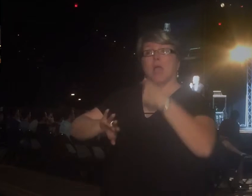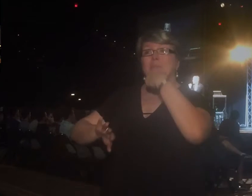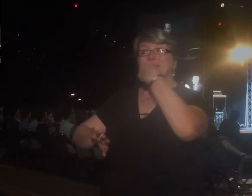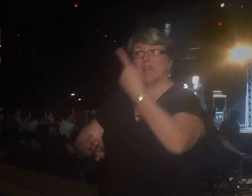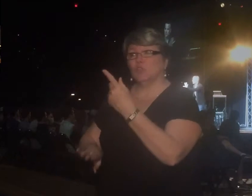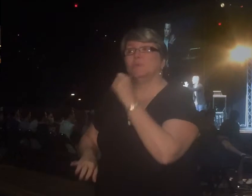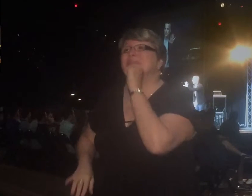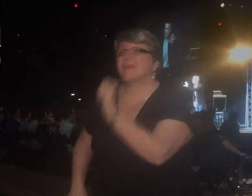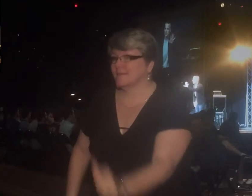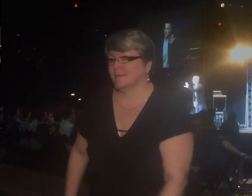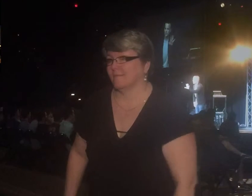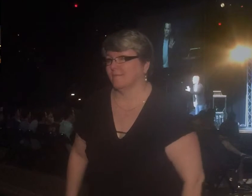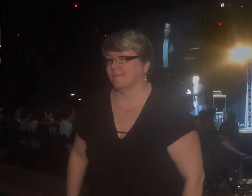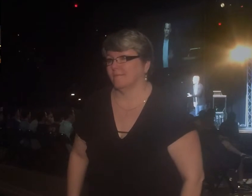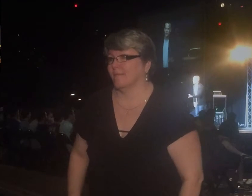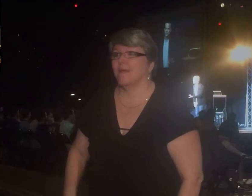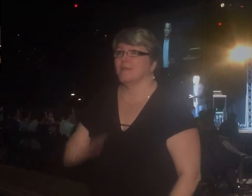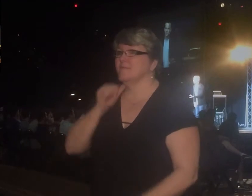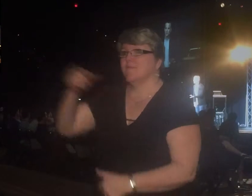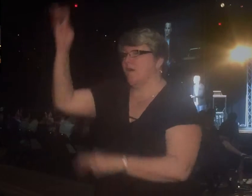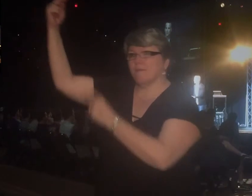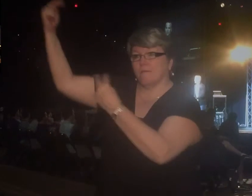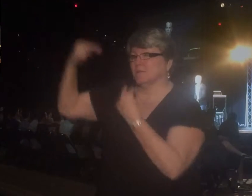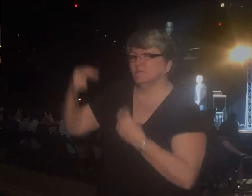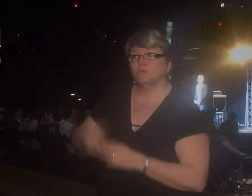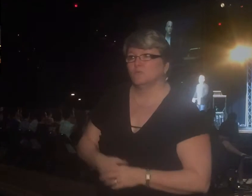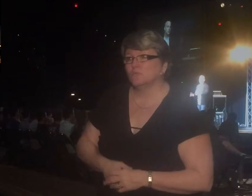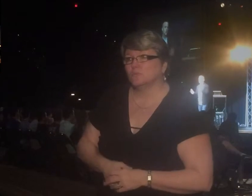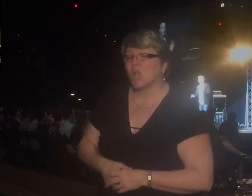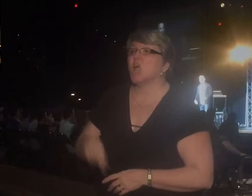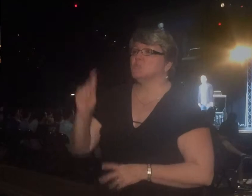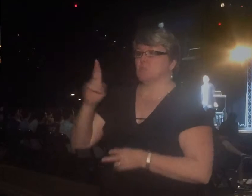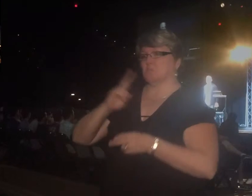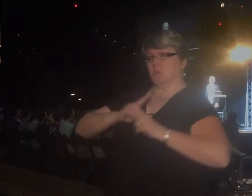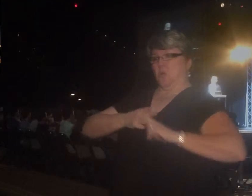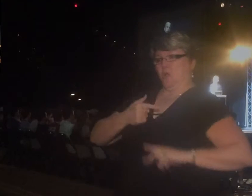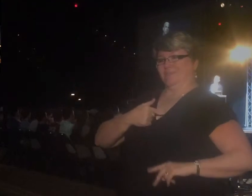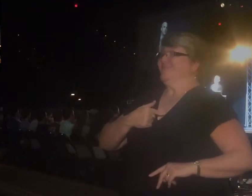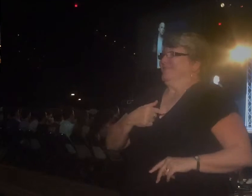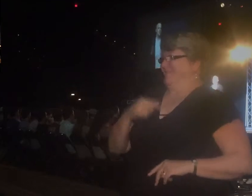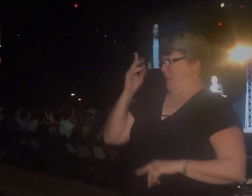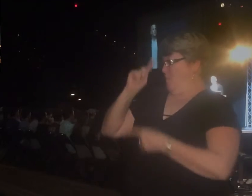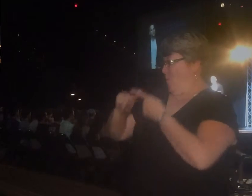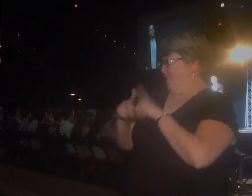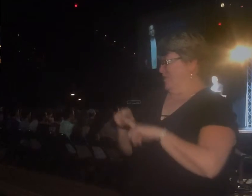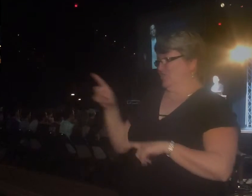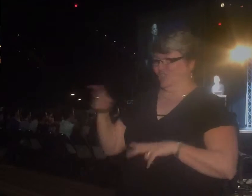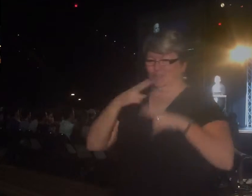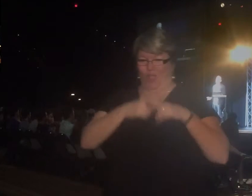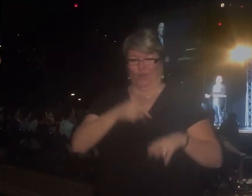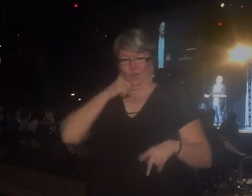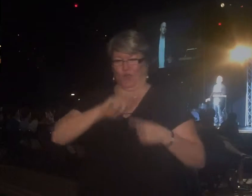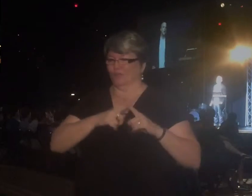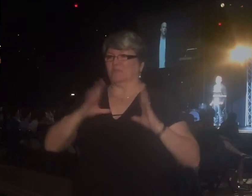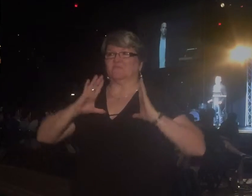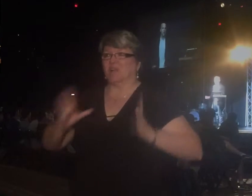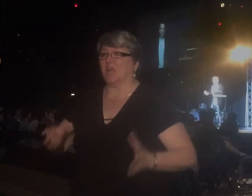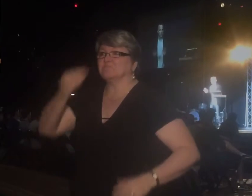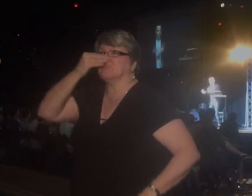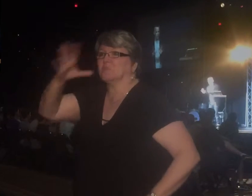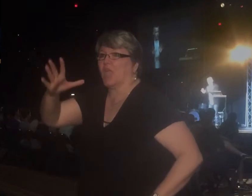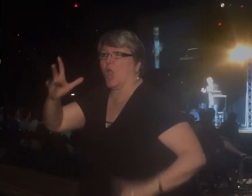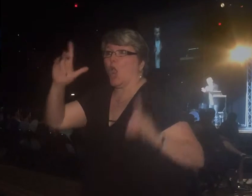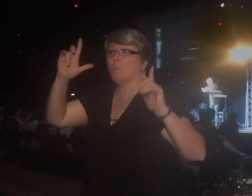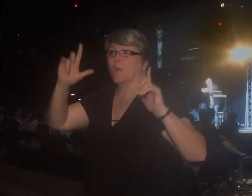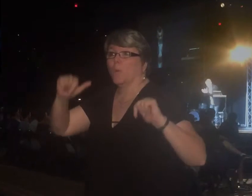privileges. And I'm telling you, it doesn't. Not under God. So you can call yourself her boyfriend, she can call you boyfriend, you can